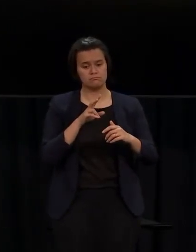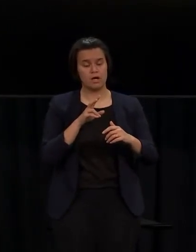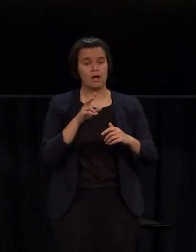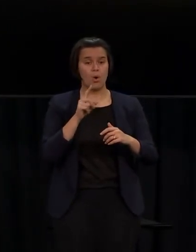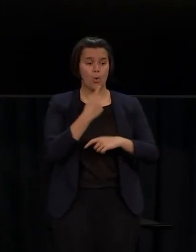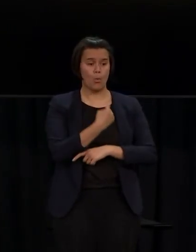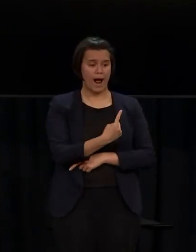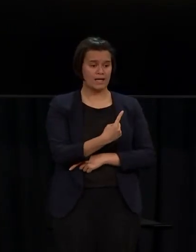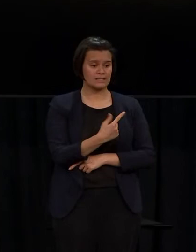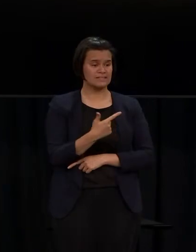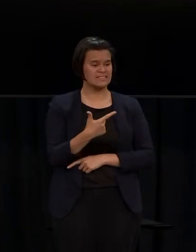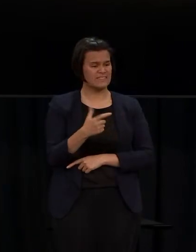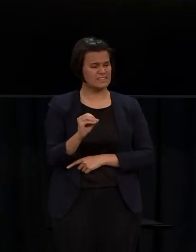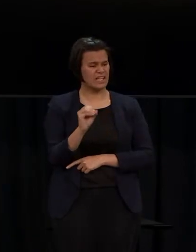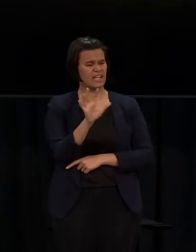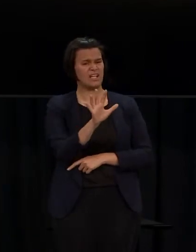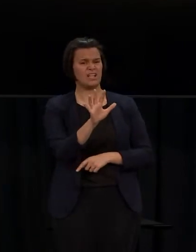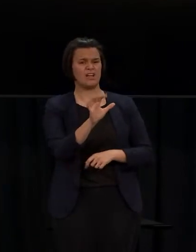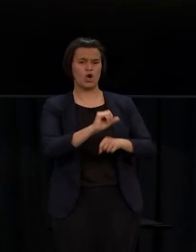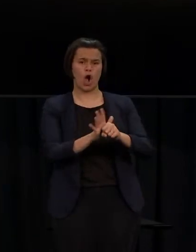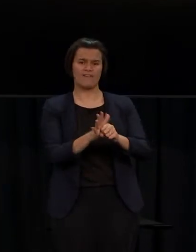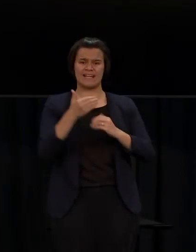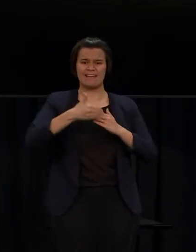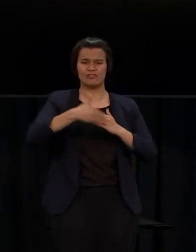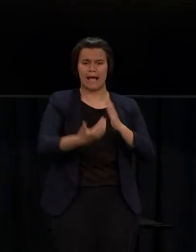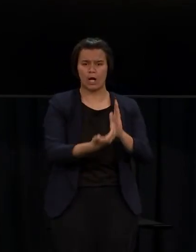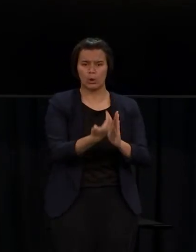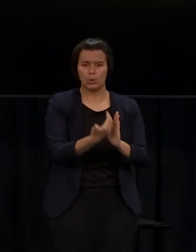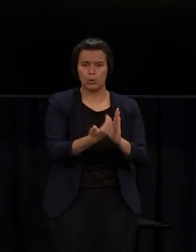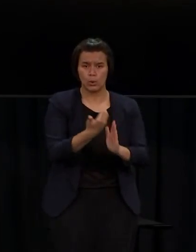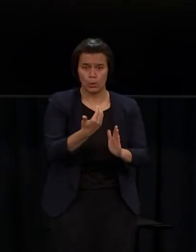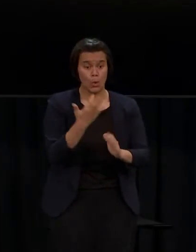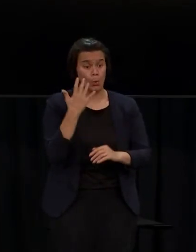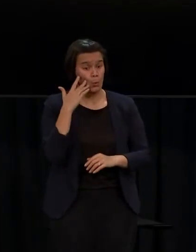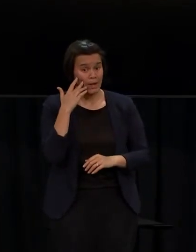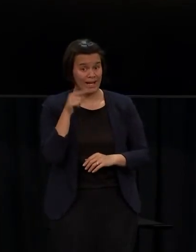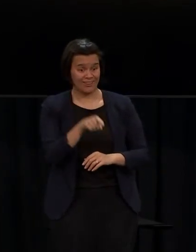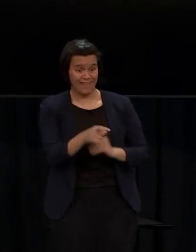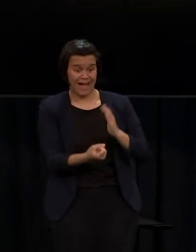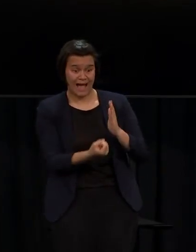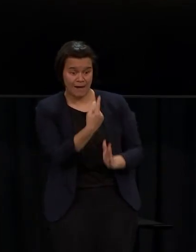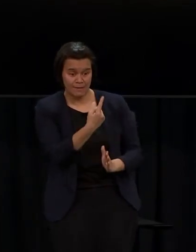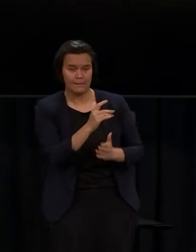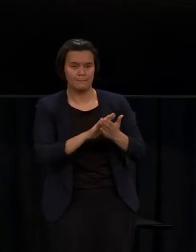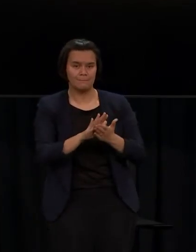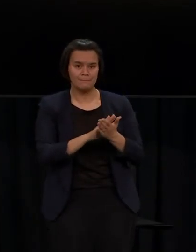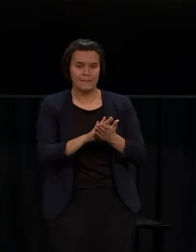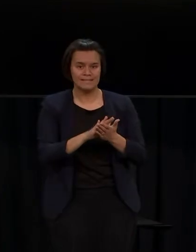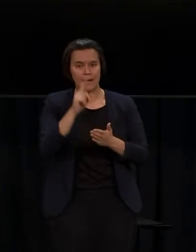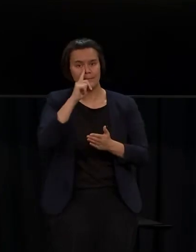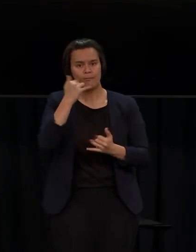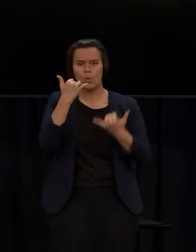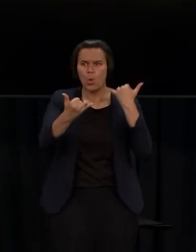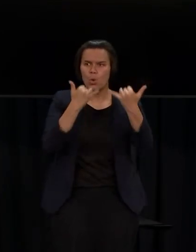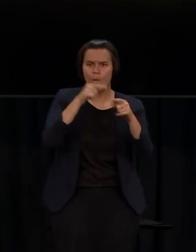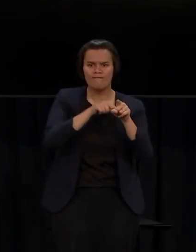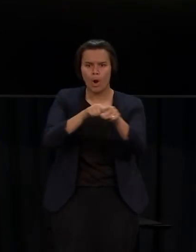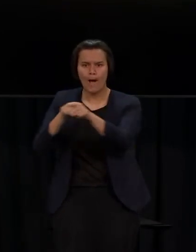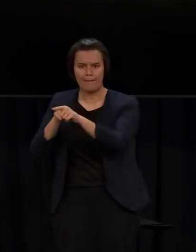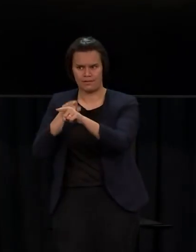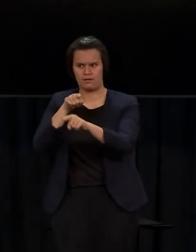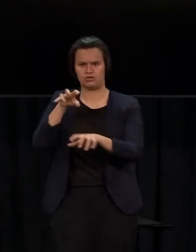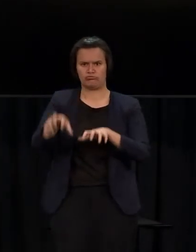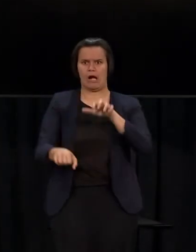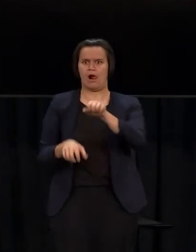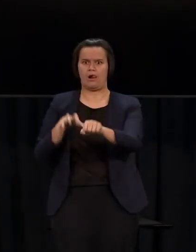struggle. So we're obviously looking to hit that pretty soon. What happens then? Yes, so that was, I think, 2 or 3 weeks ago, and Dr. McInerney was referring